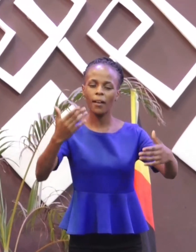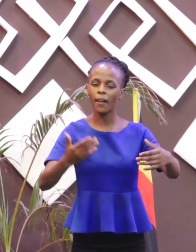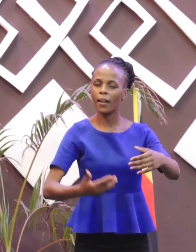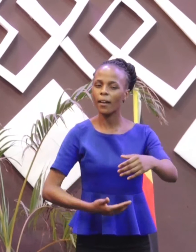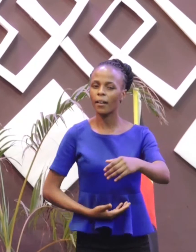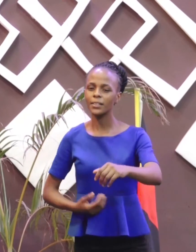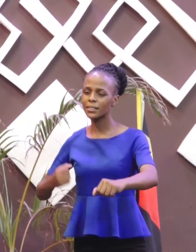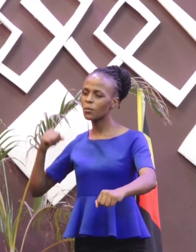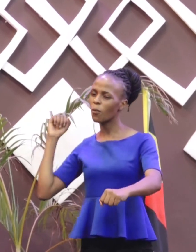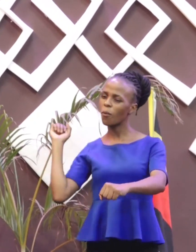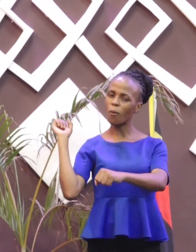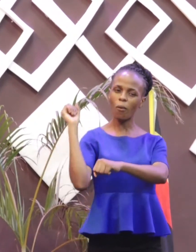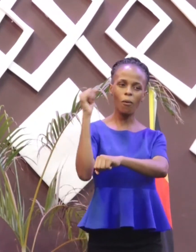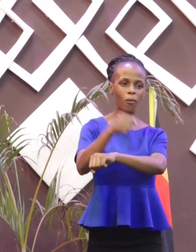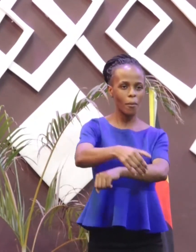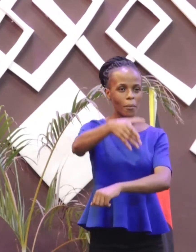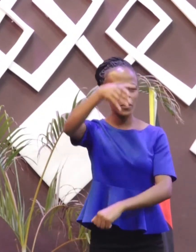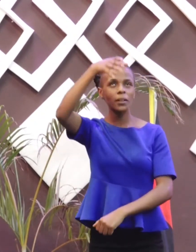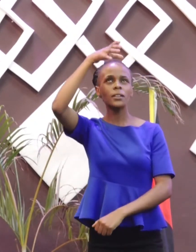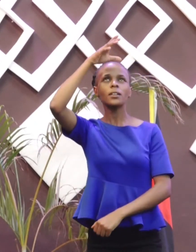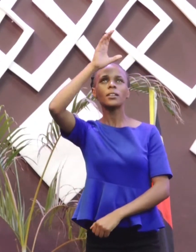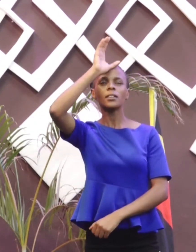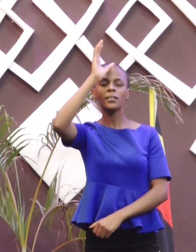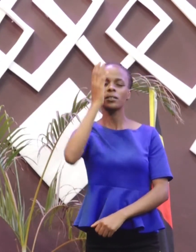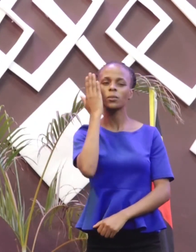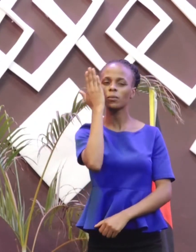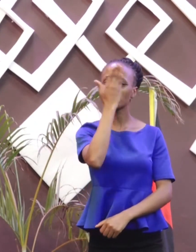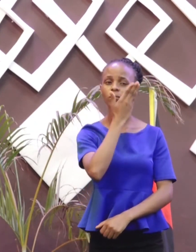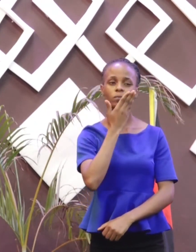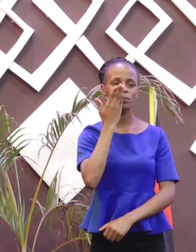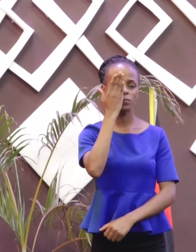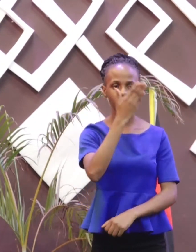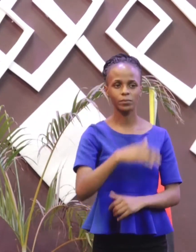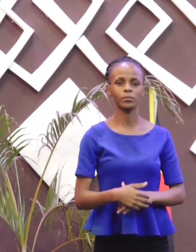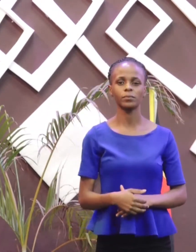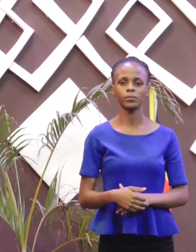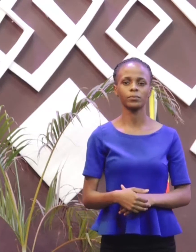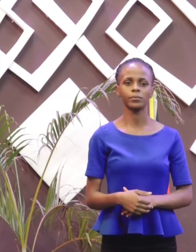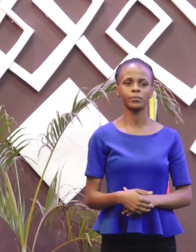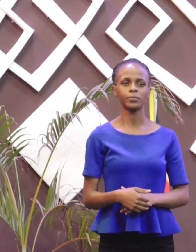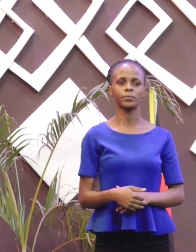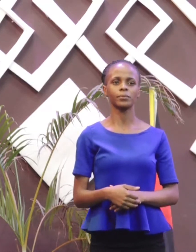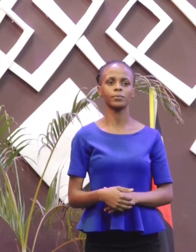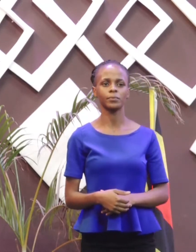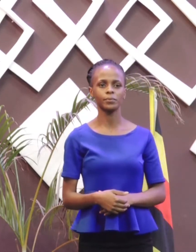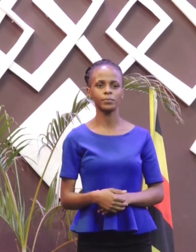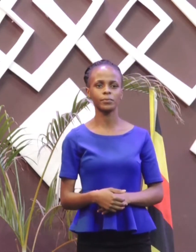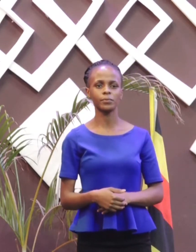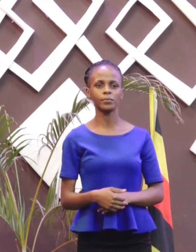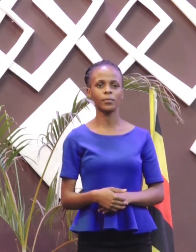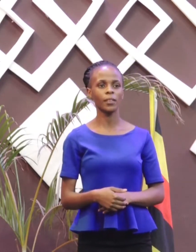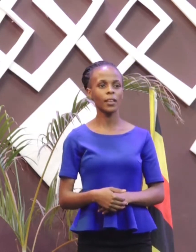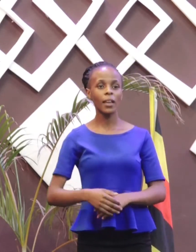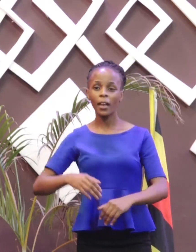anointing. Omulembe gwa Yoswa guliko amafuta ag'obuwanguzi agawamba.